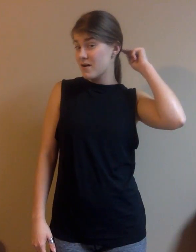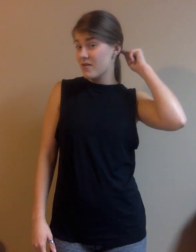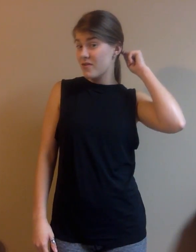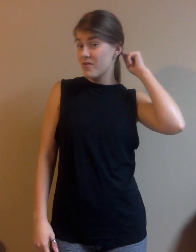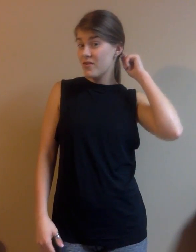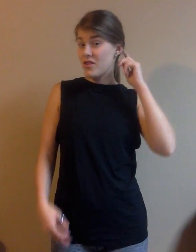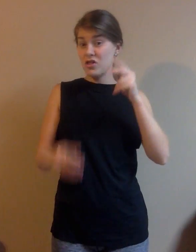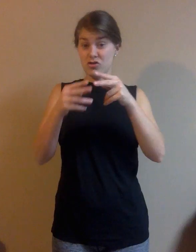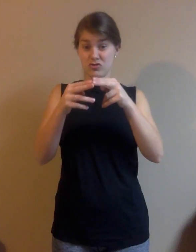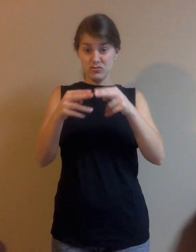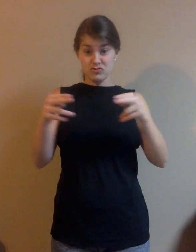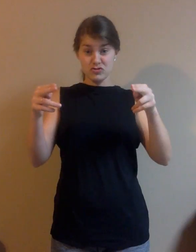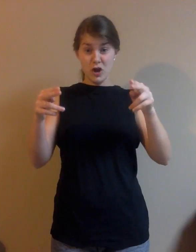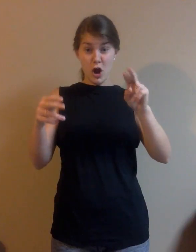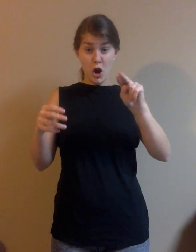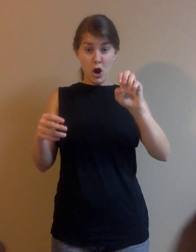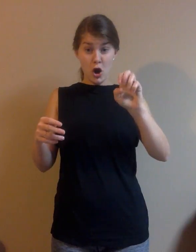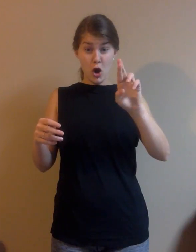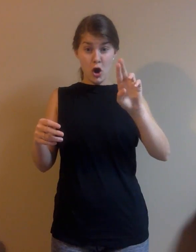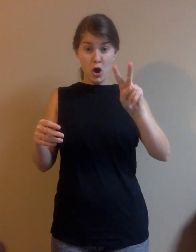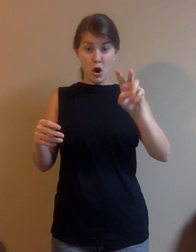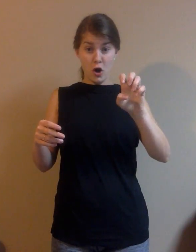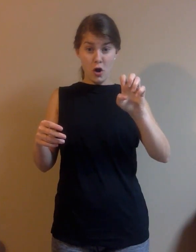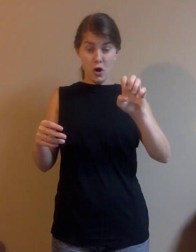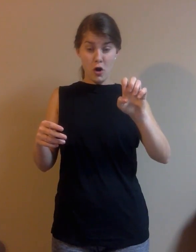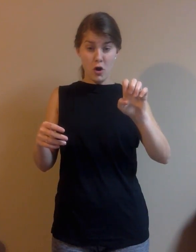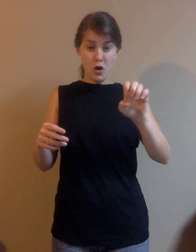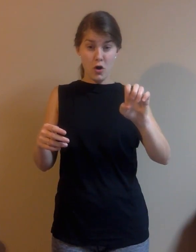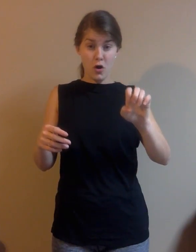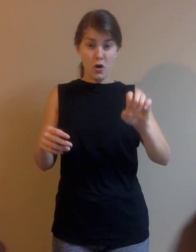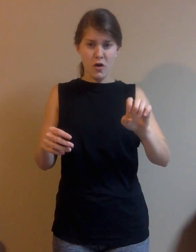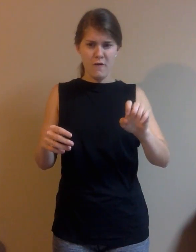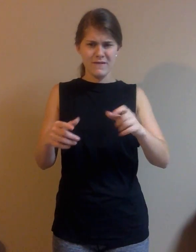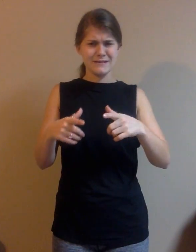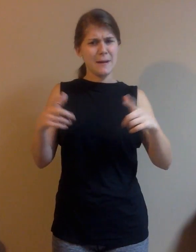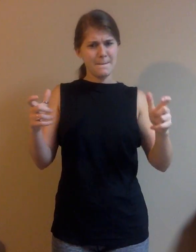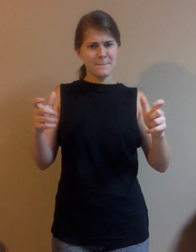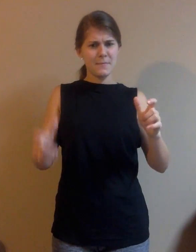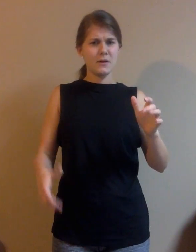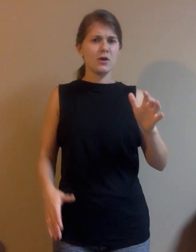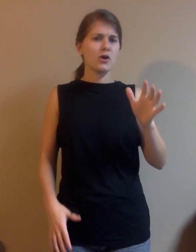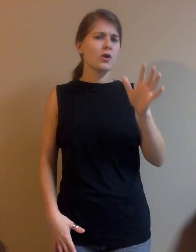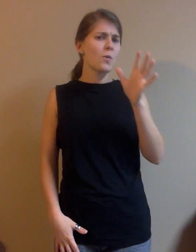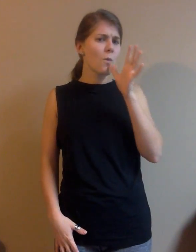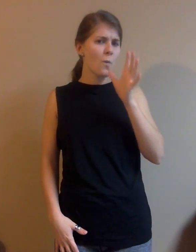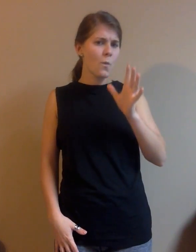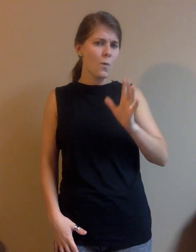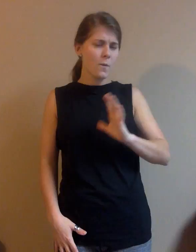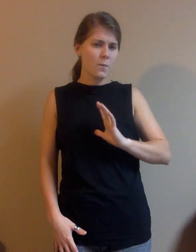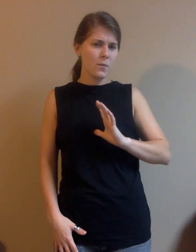women. Following on from Helen yesterday, I think this is probably why women are better at multitasking. Because you